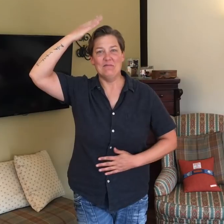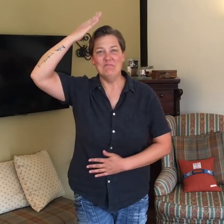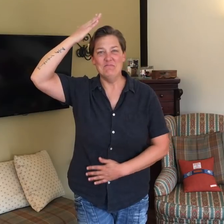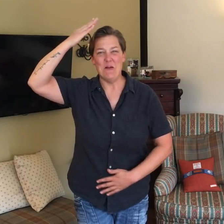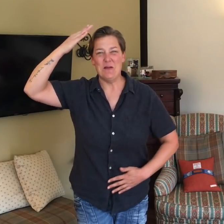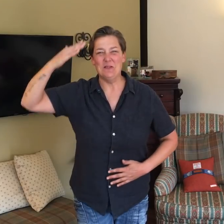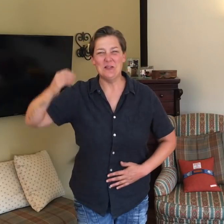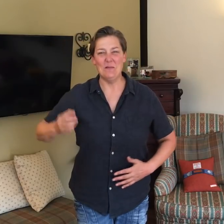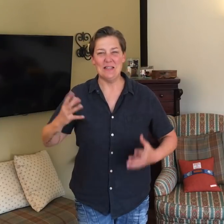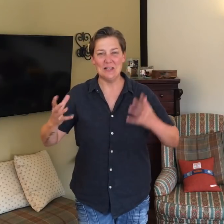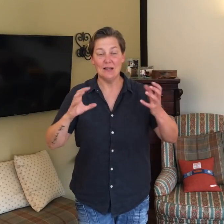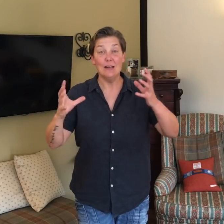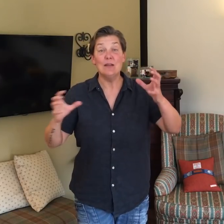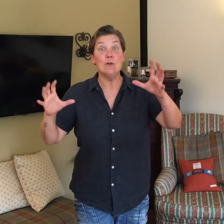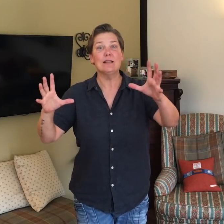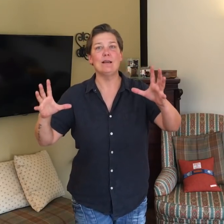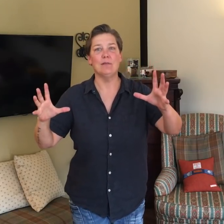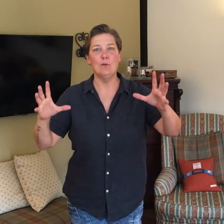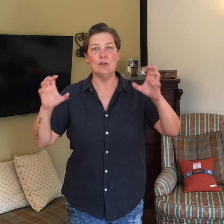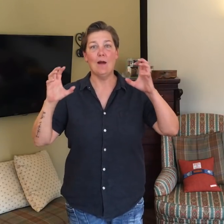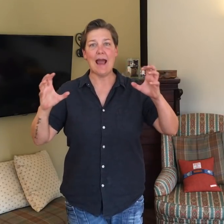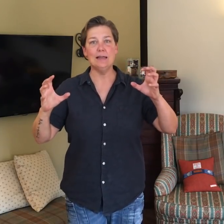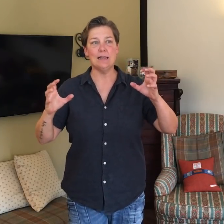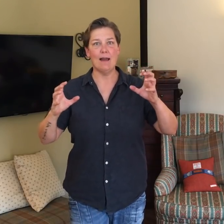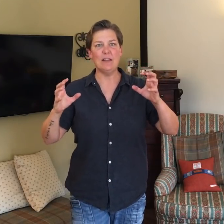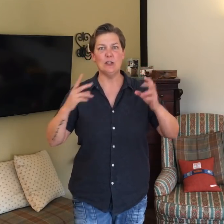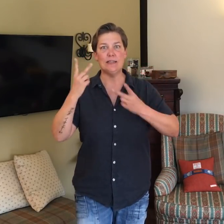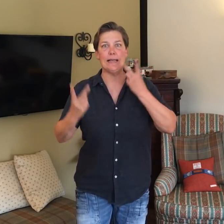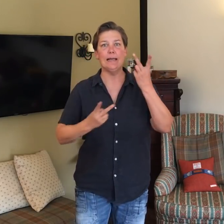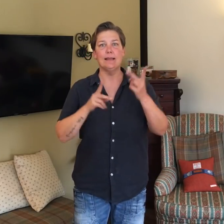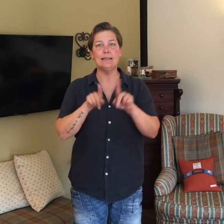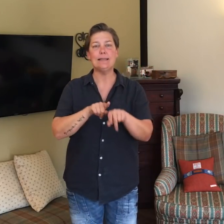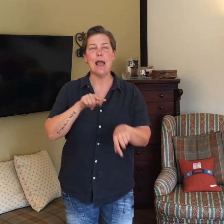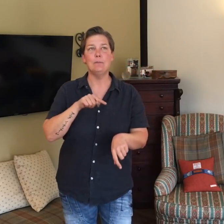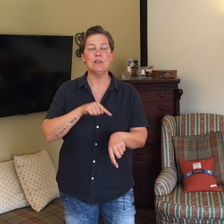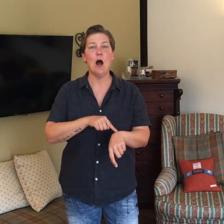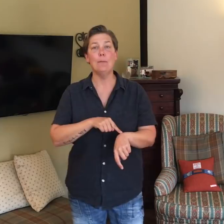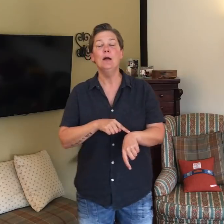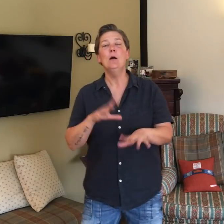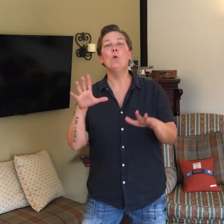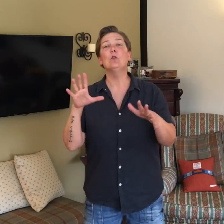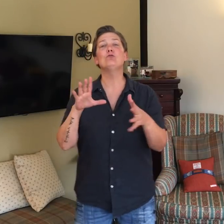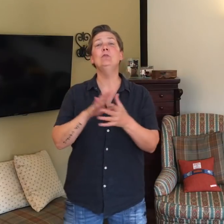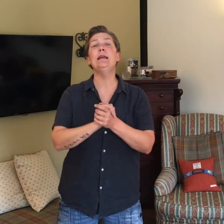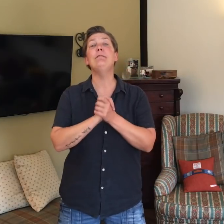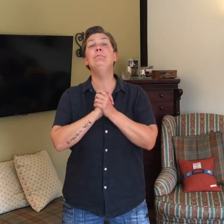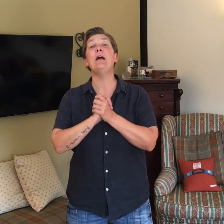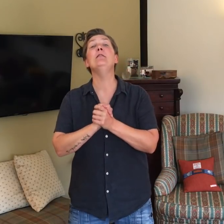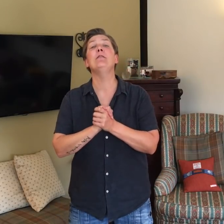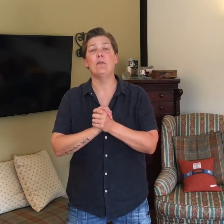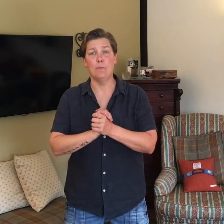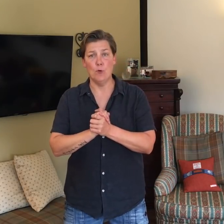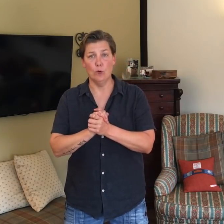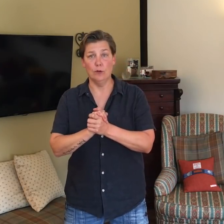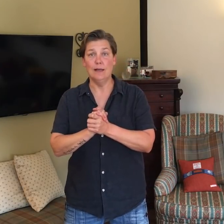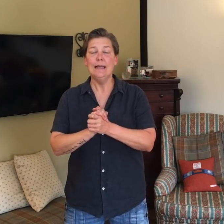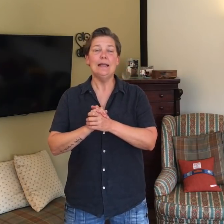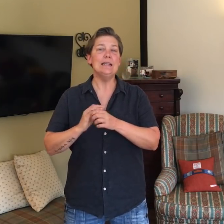and rubbing your tummy to suddenly be doing something with your hands and having to sing at the same time. But what's really very, very important is that